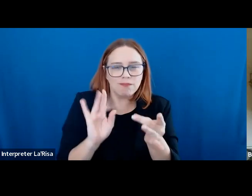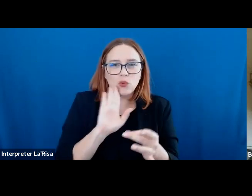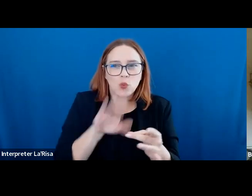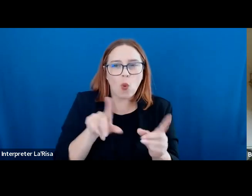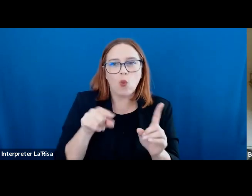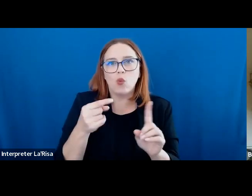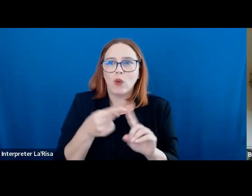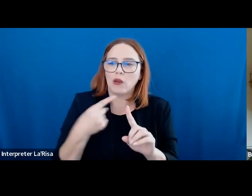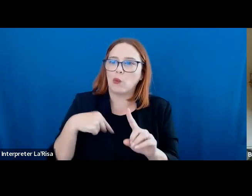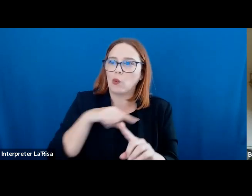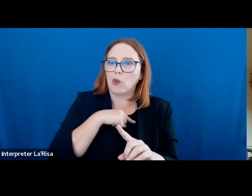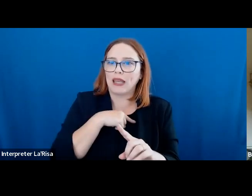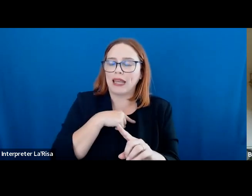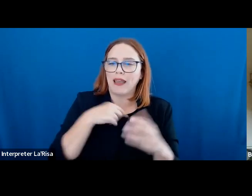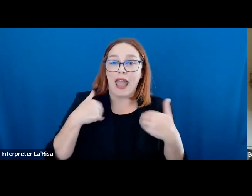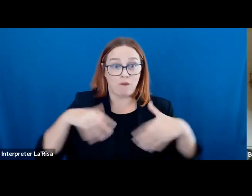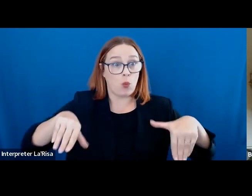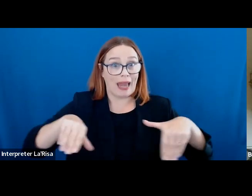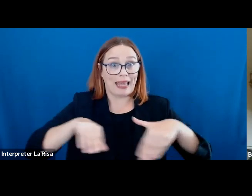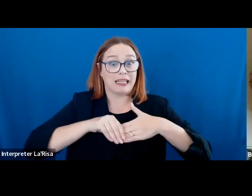When we had our wedding,